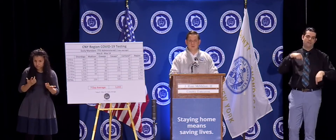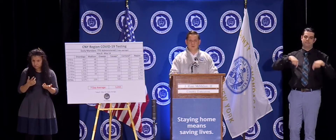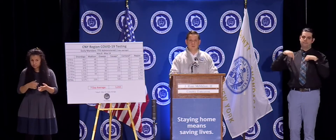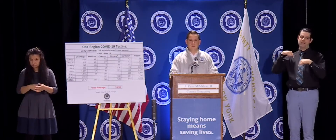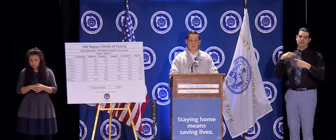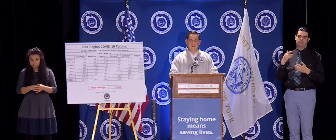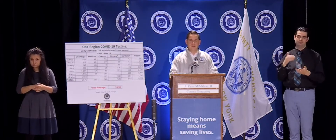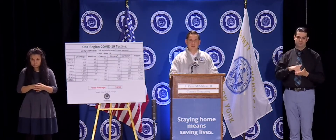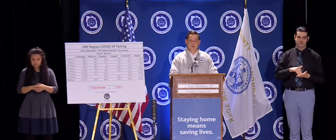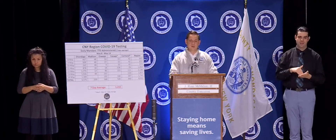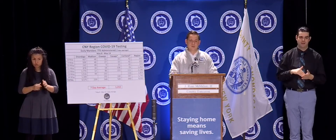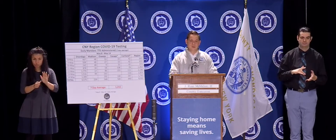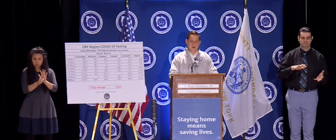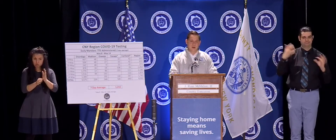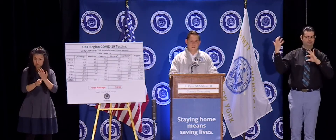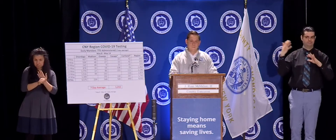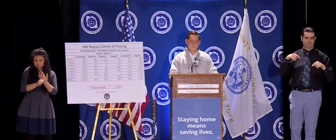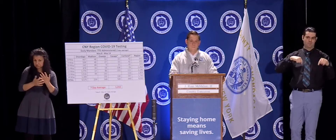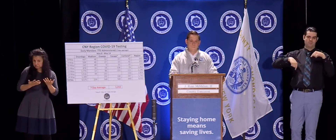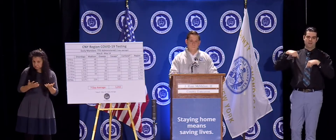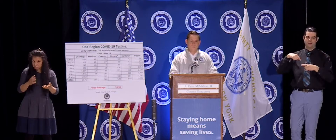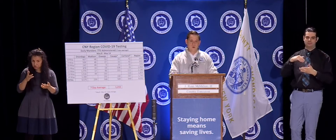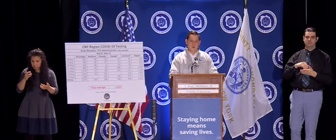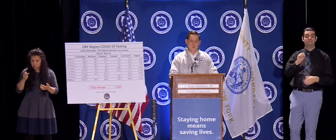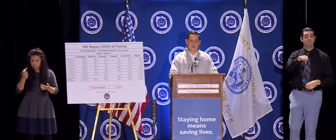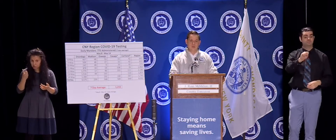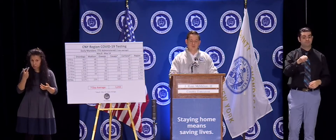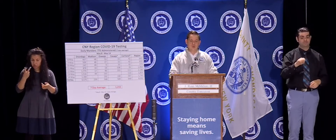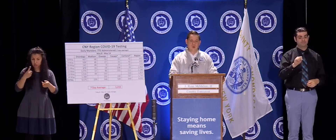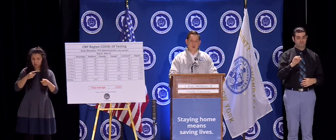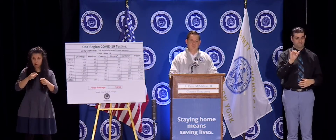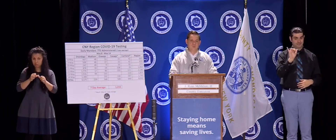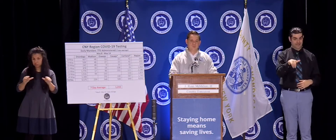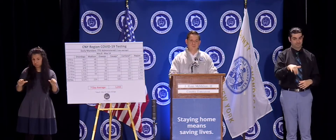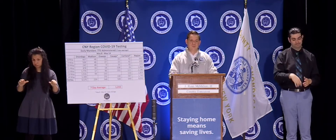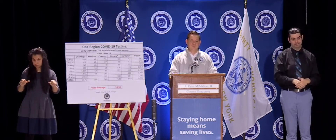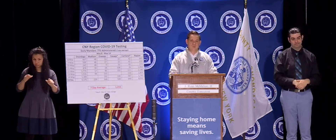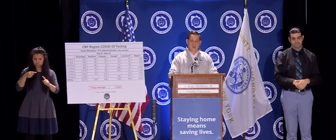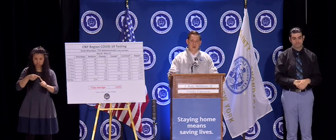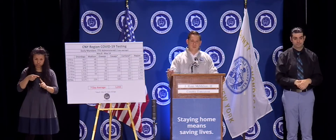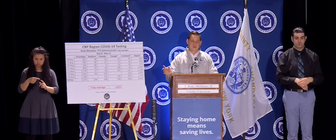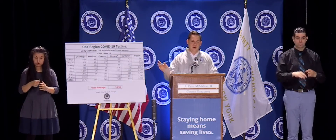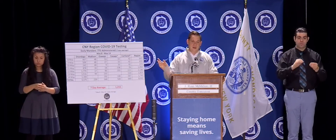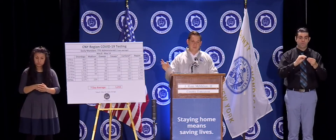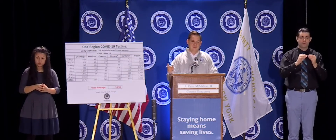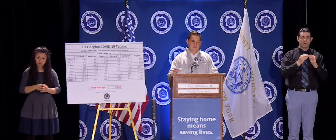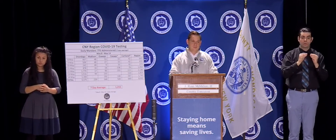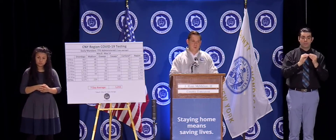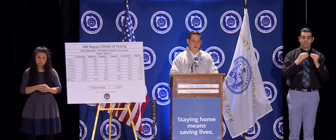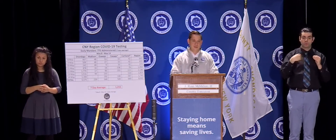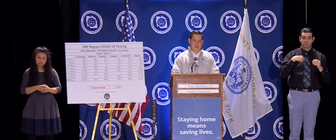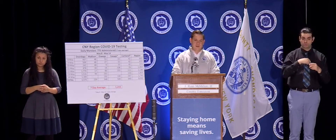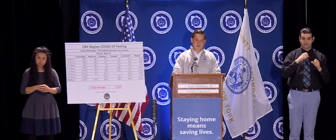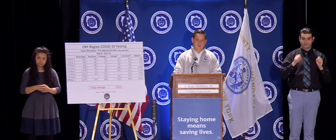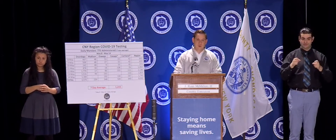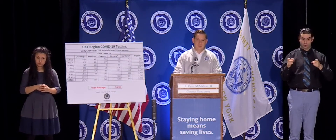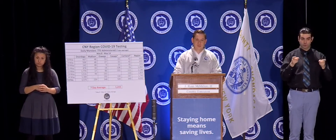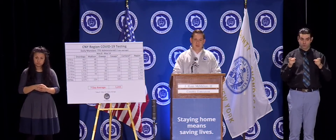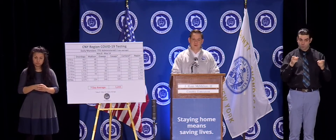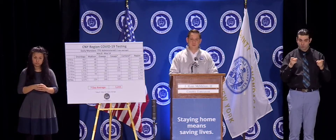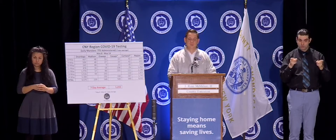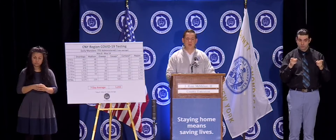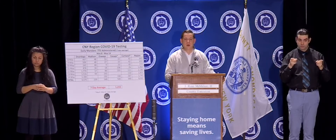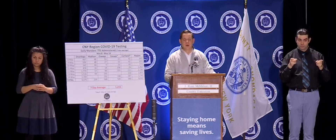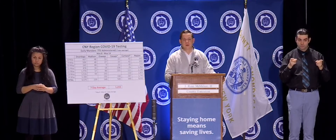at the metrics that we can control are going to be fine. We're going to test, we're